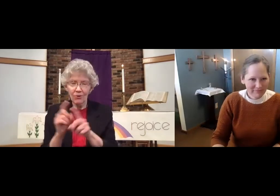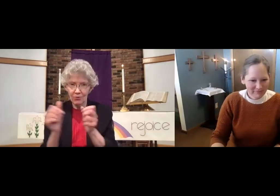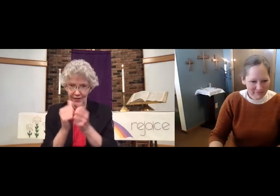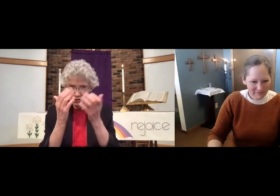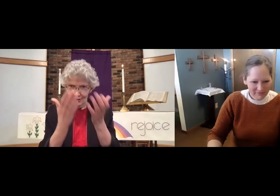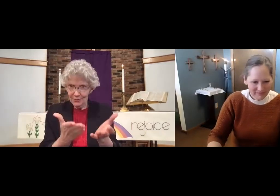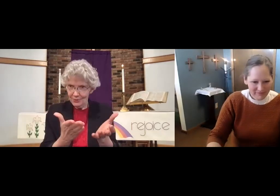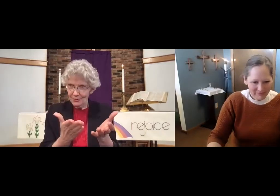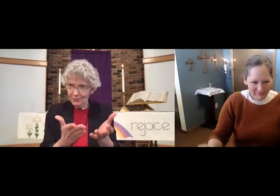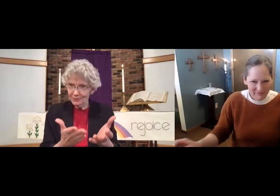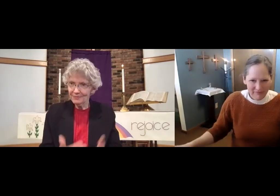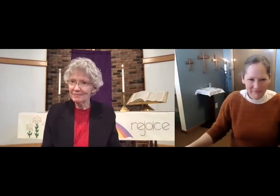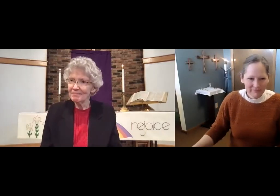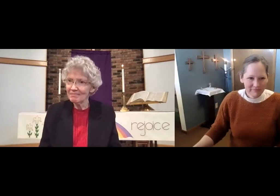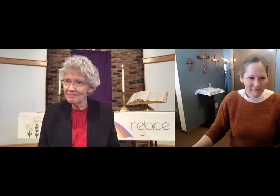And also with you.